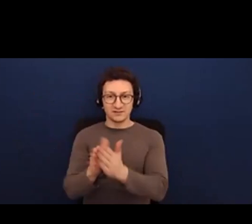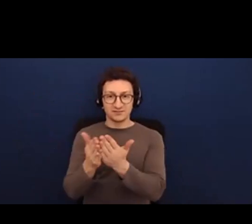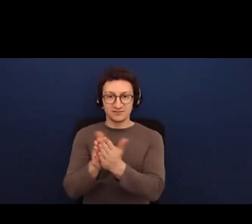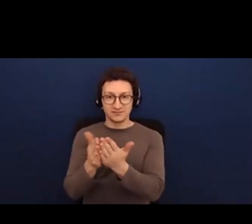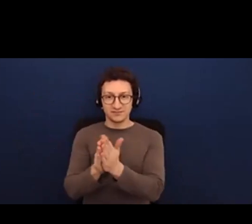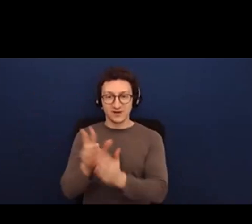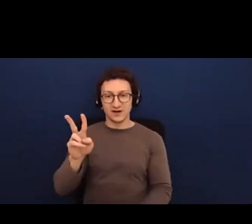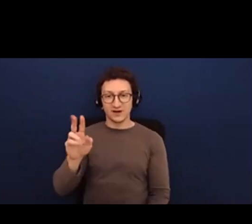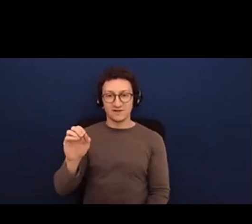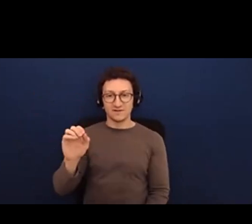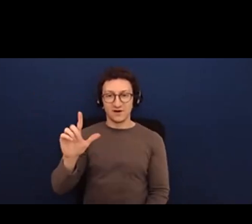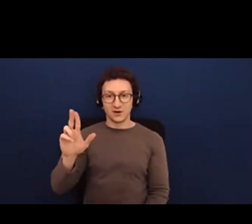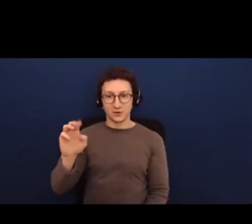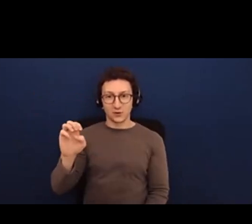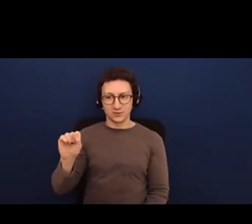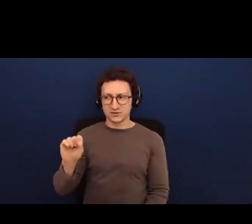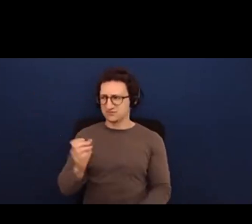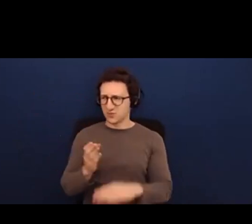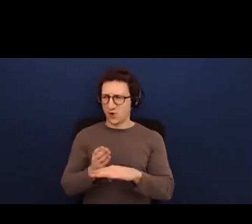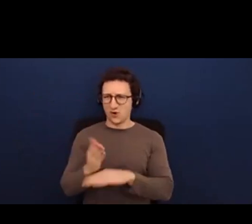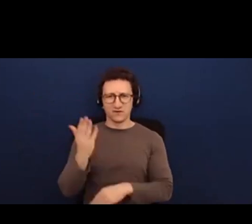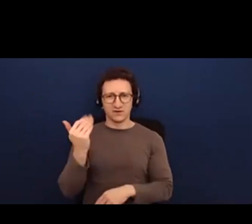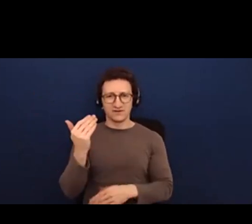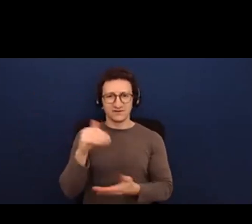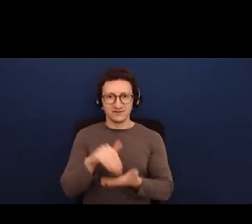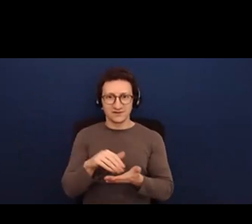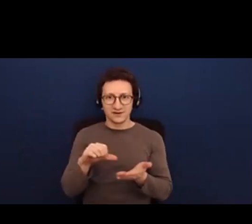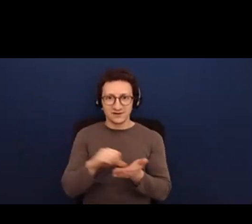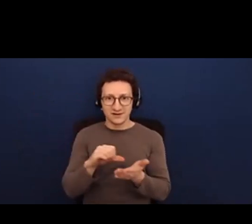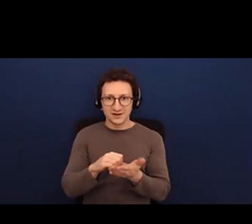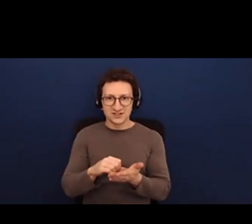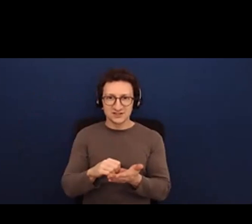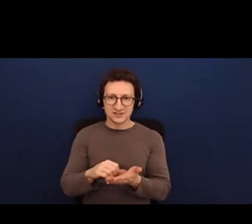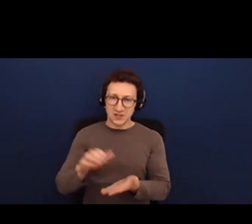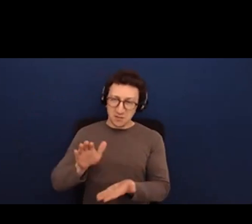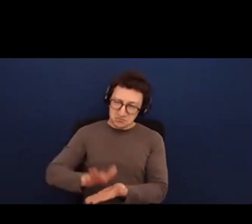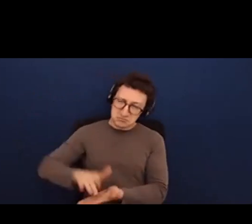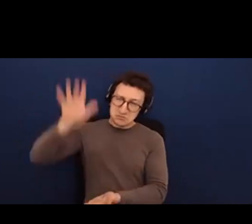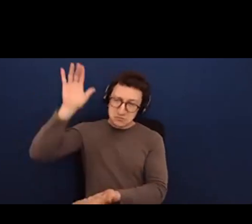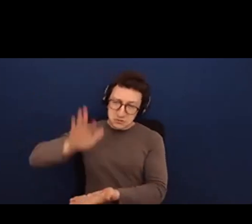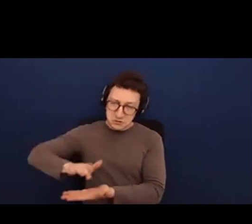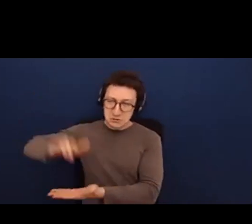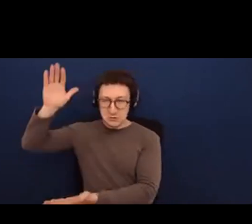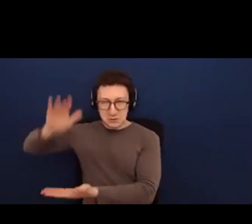15,000 pages. And so you can understand how I have been